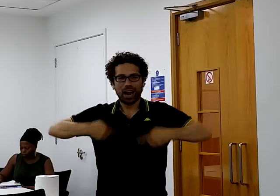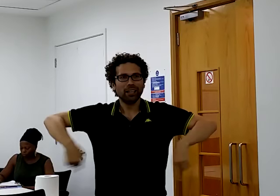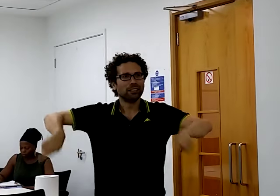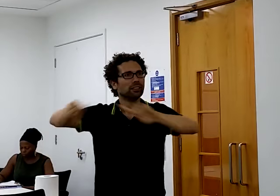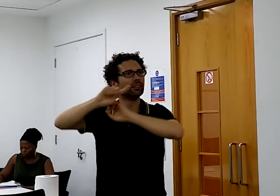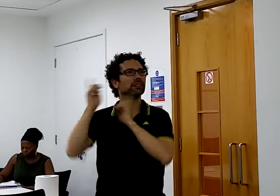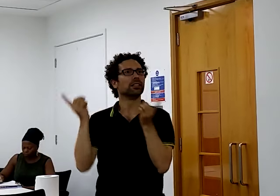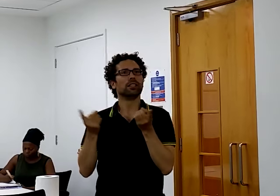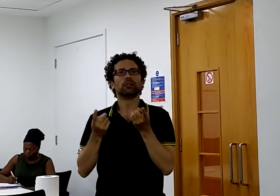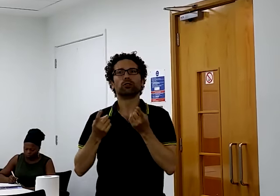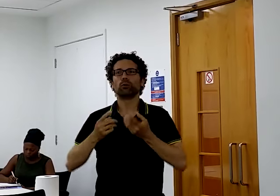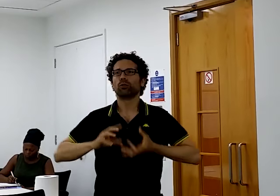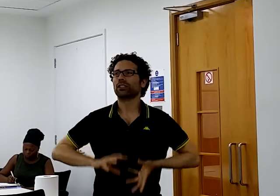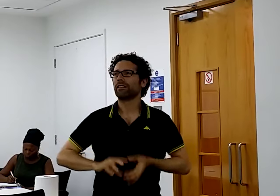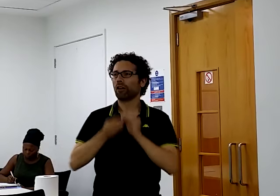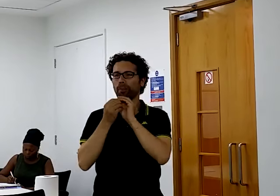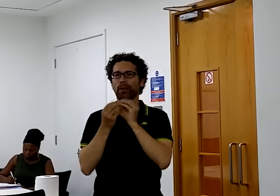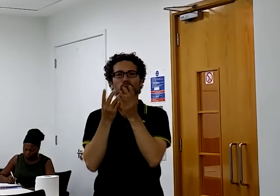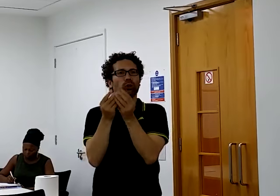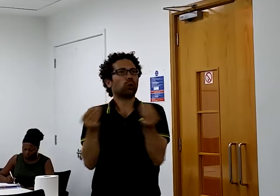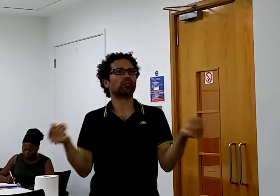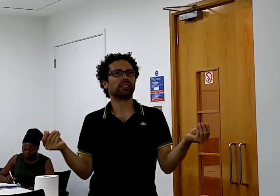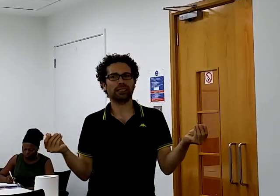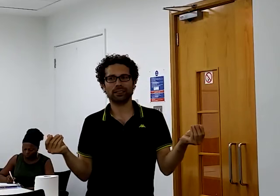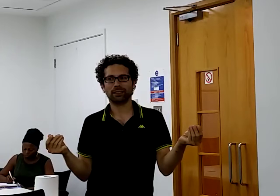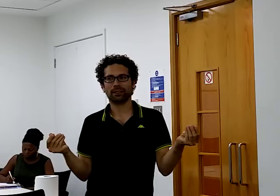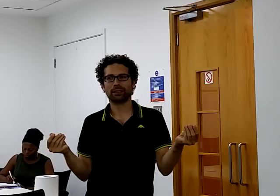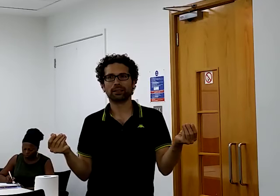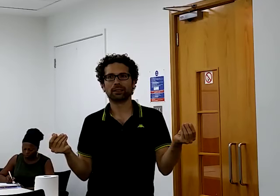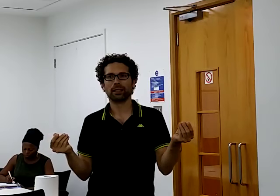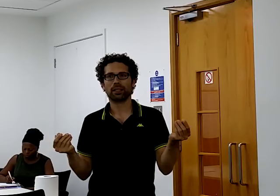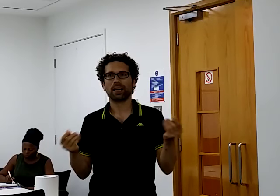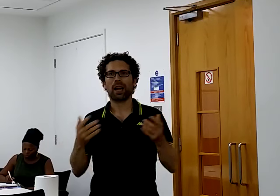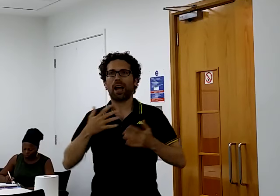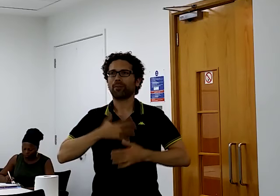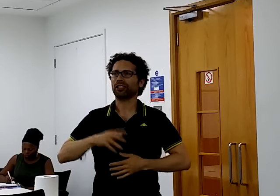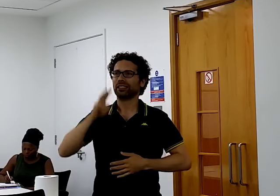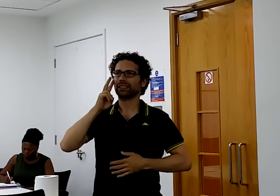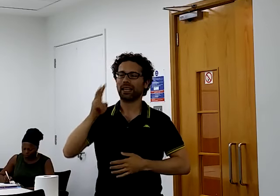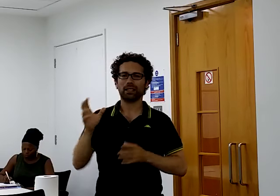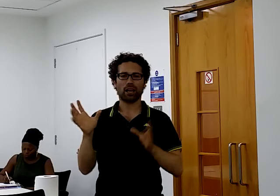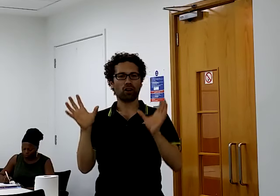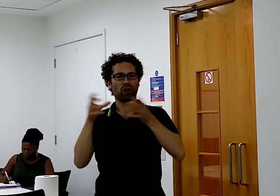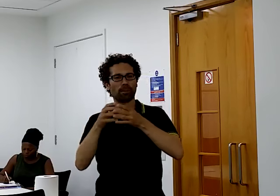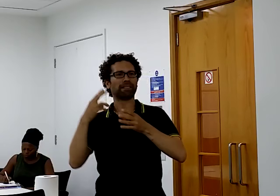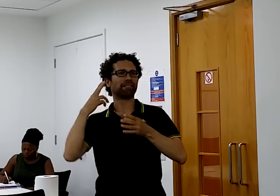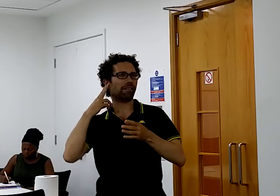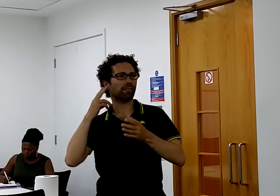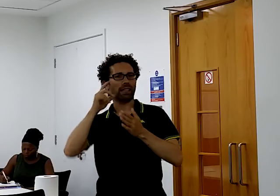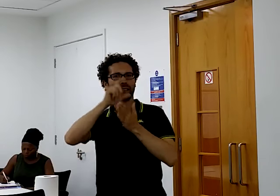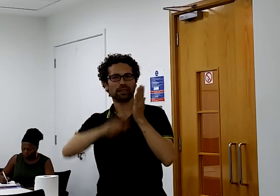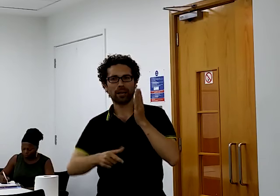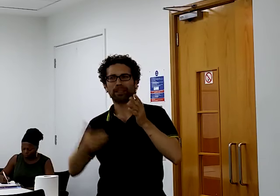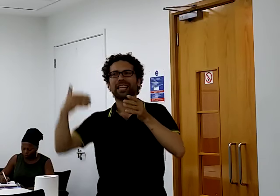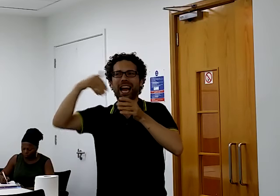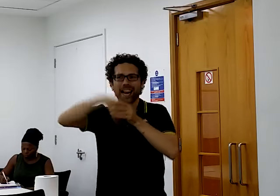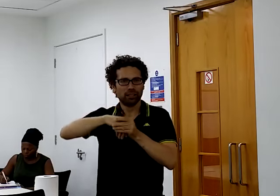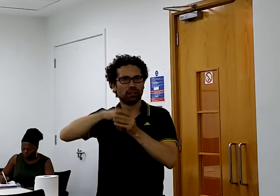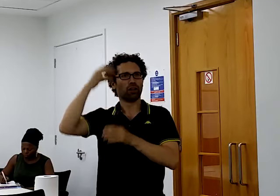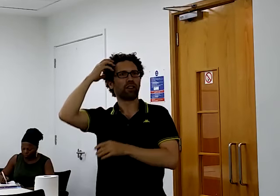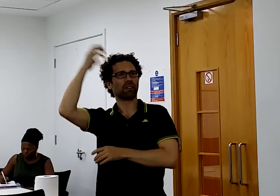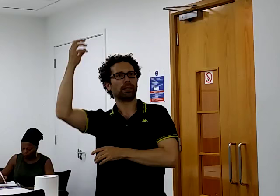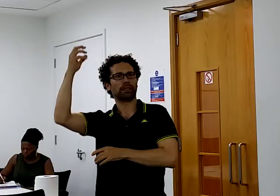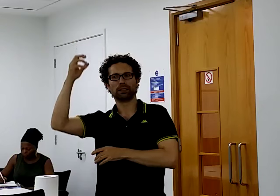very negative perspective. I think we should think about more creative solutions in regards to the messages that we